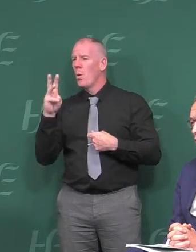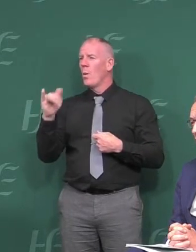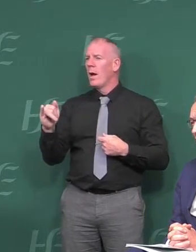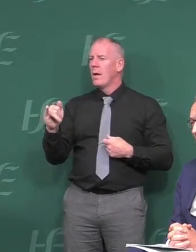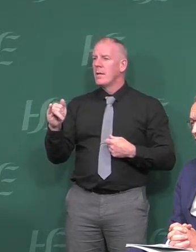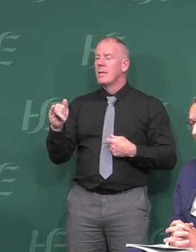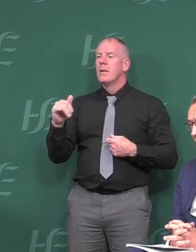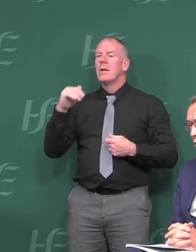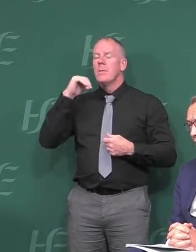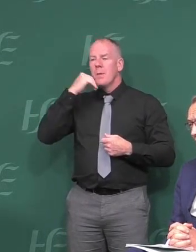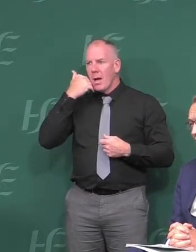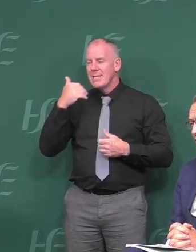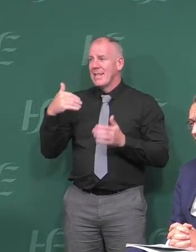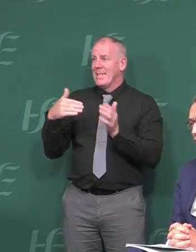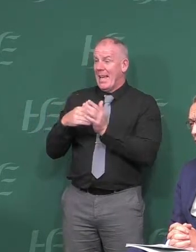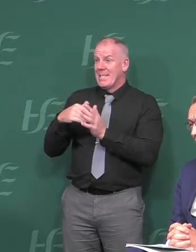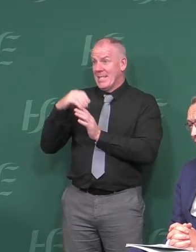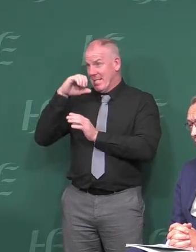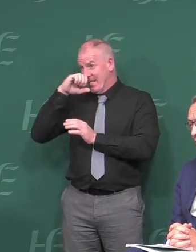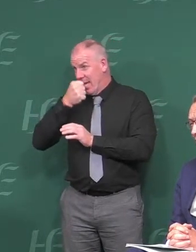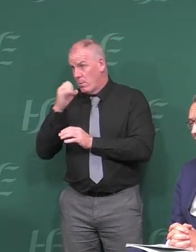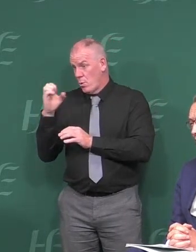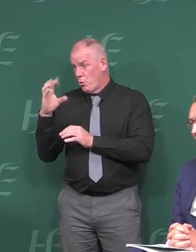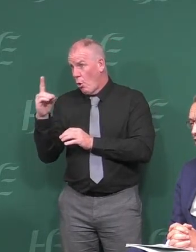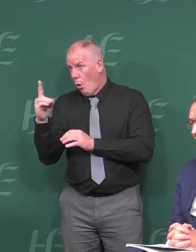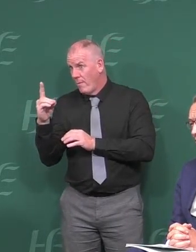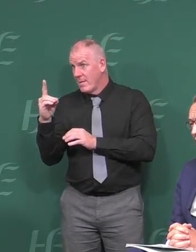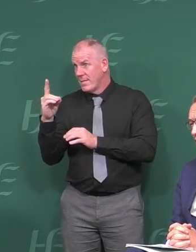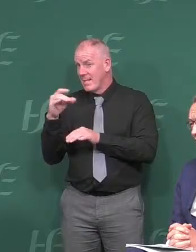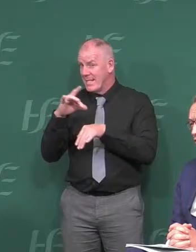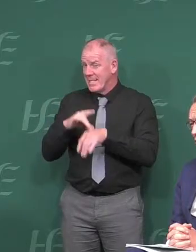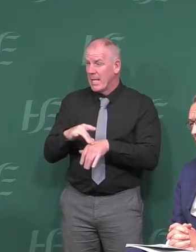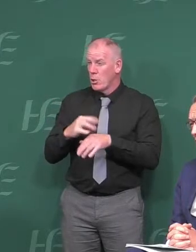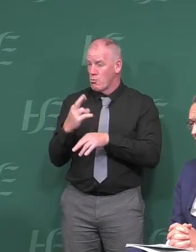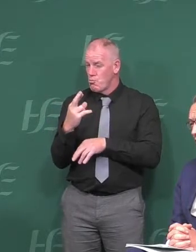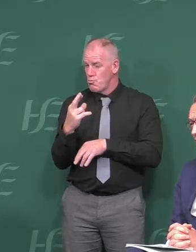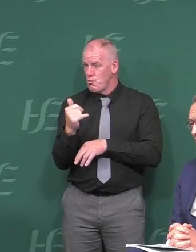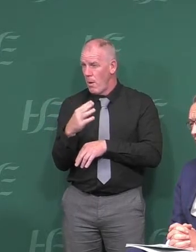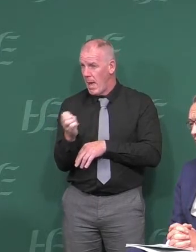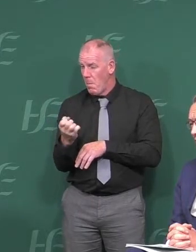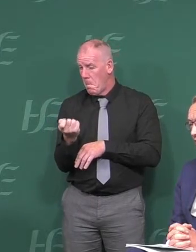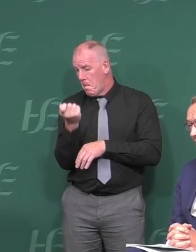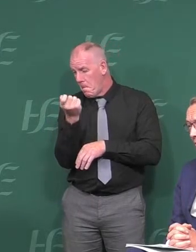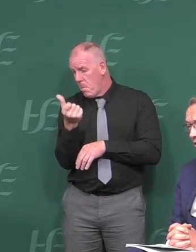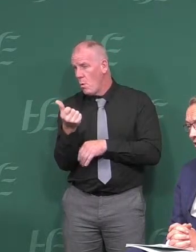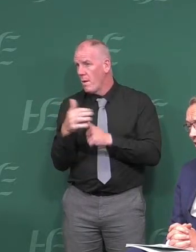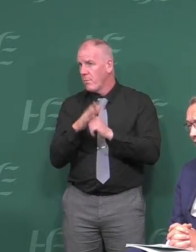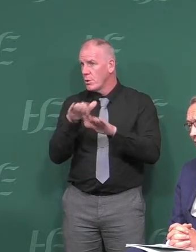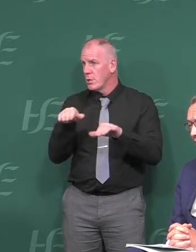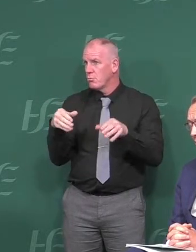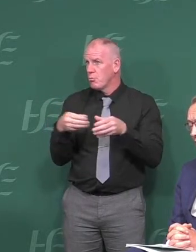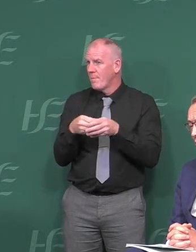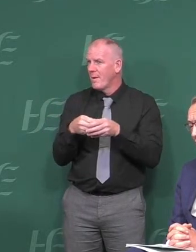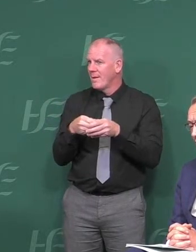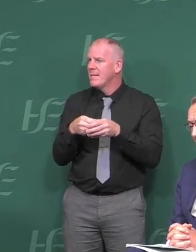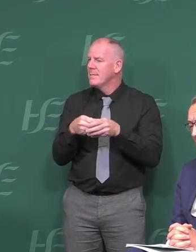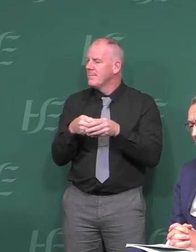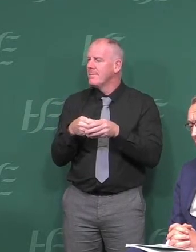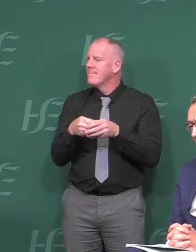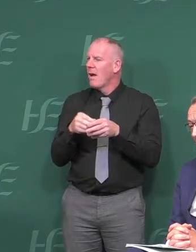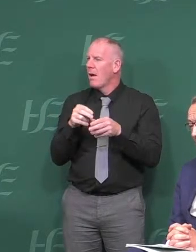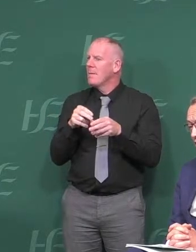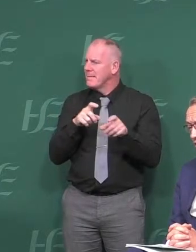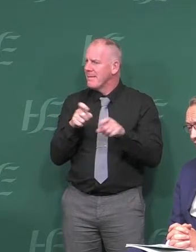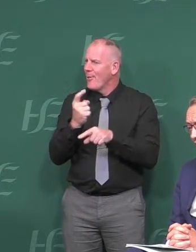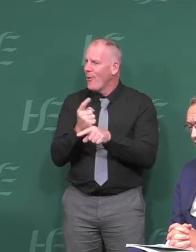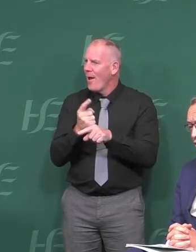although severe COVID illness is rare in children of this age group, it isn't absent. And we know that